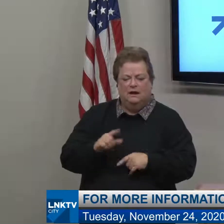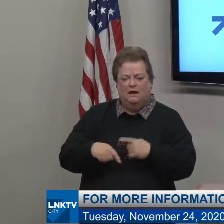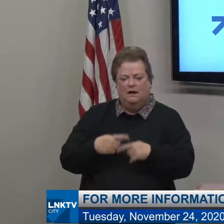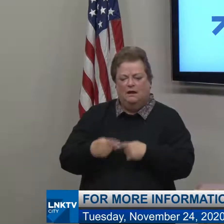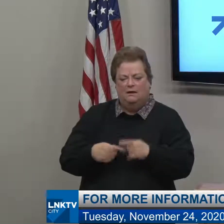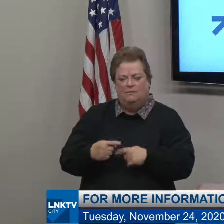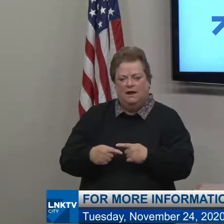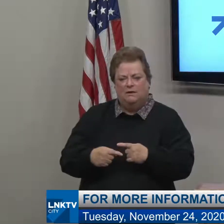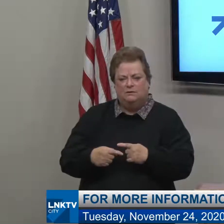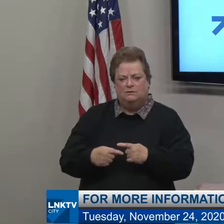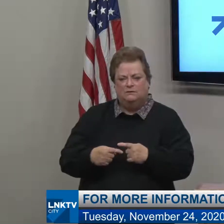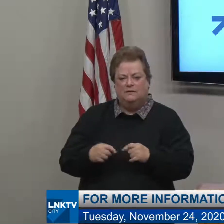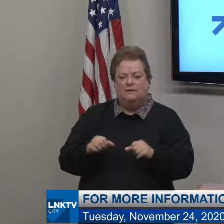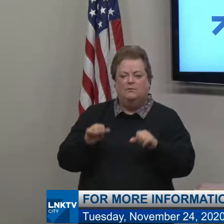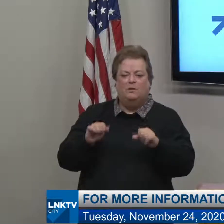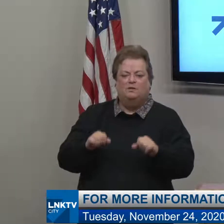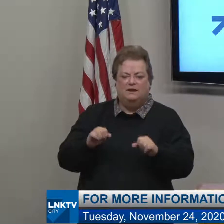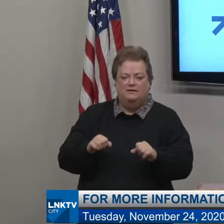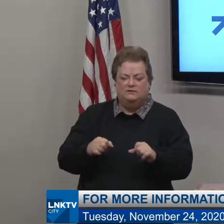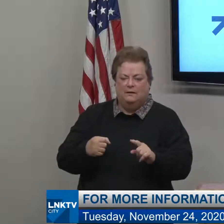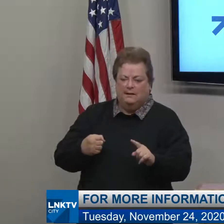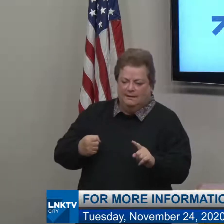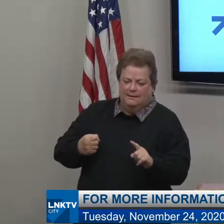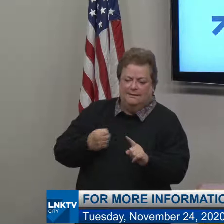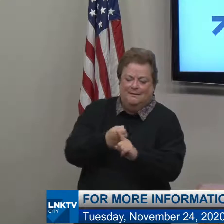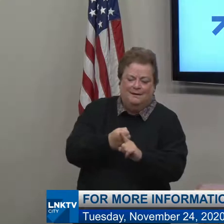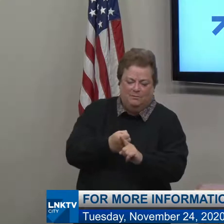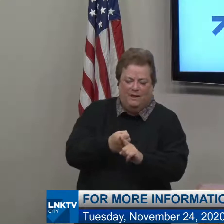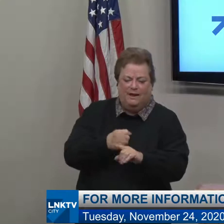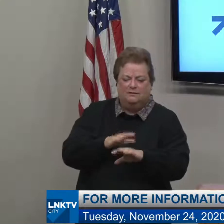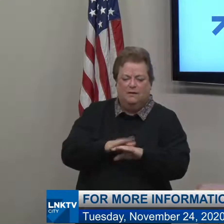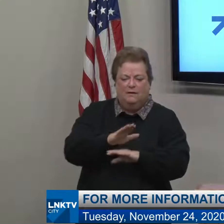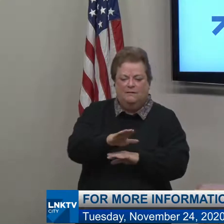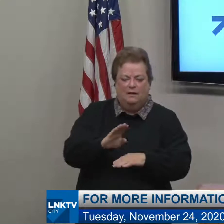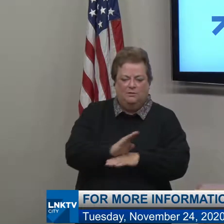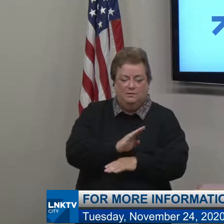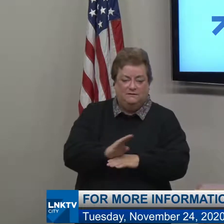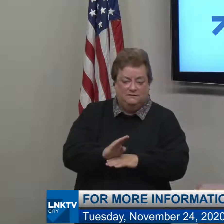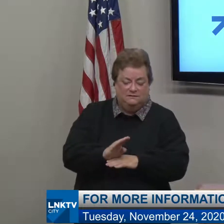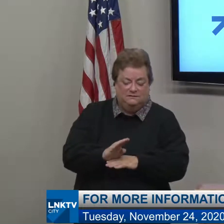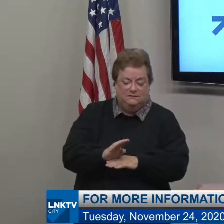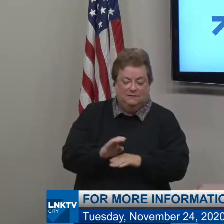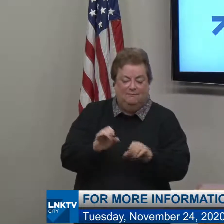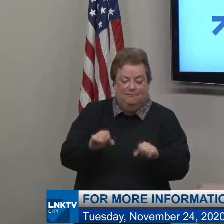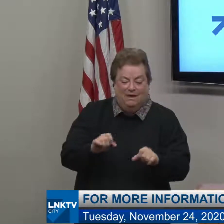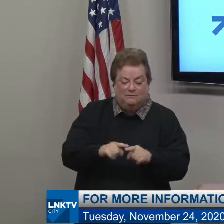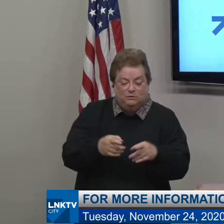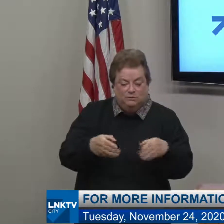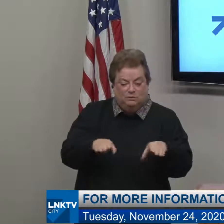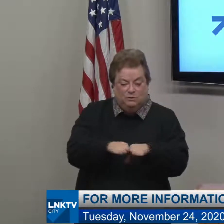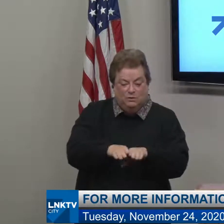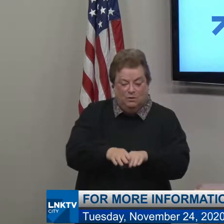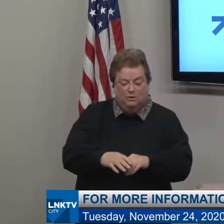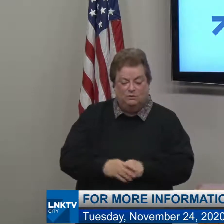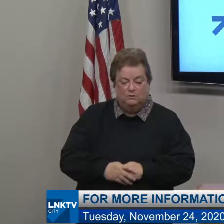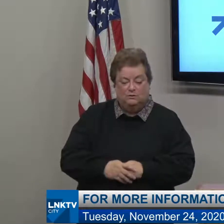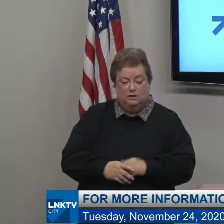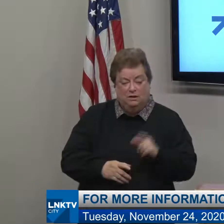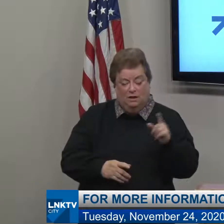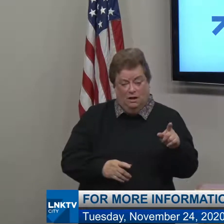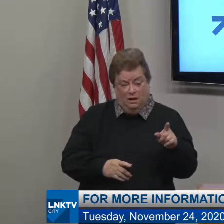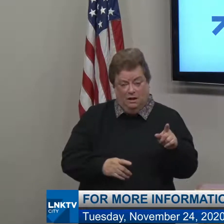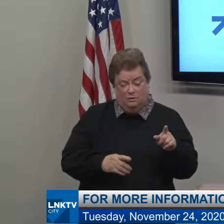potential devastation to their business of another closure. Within City Hall, are you